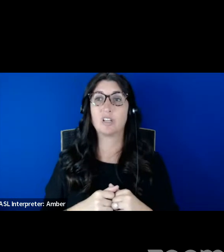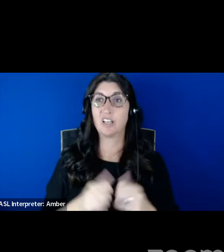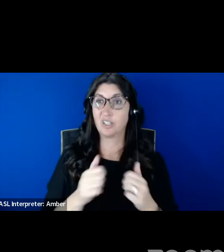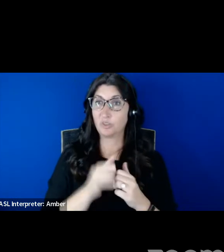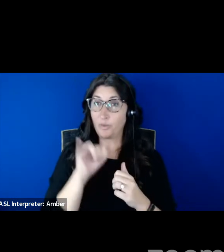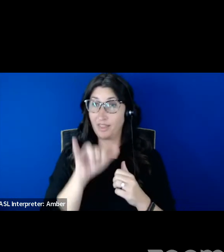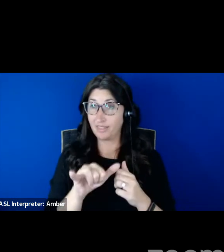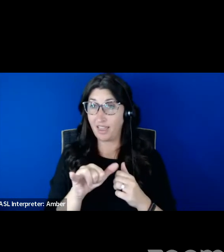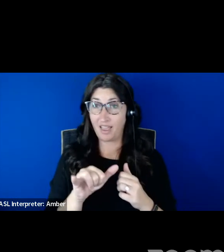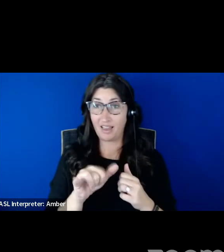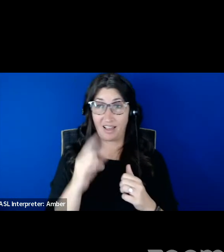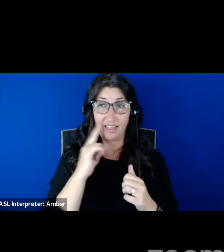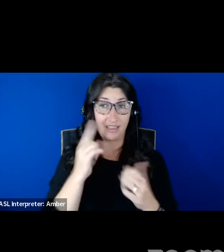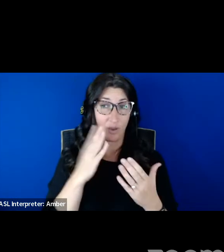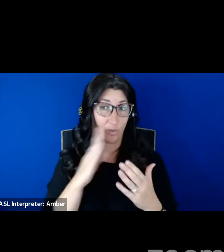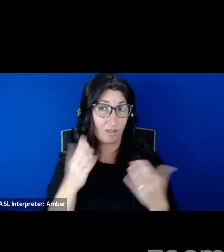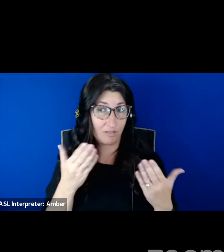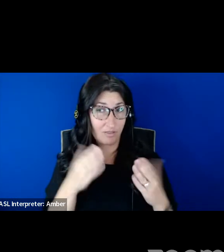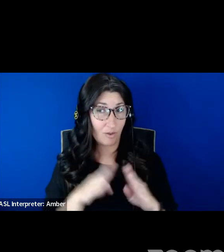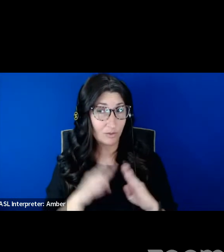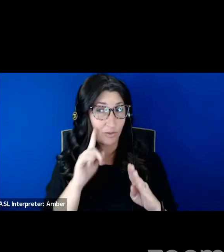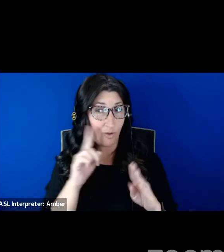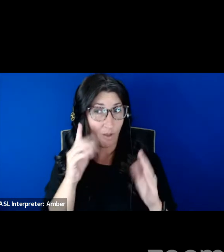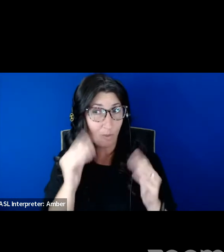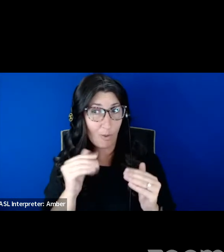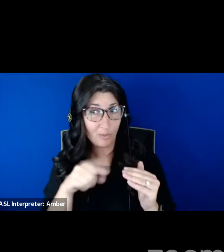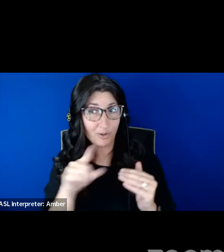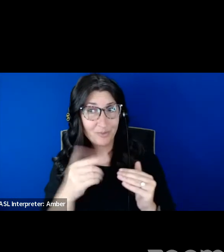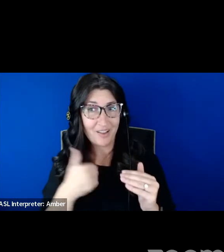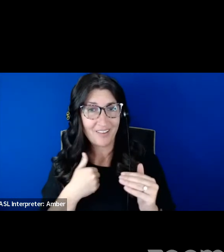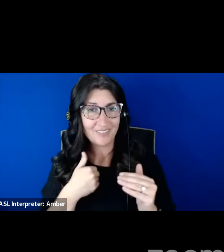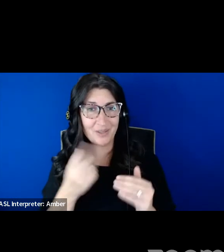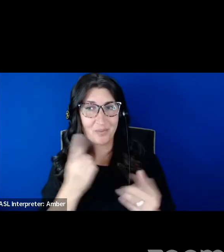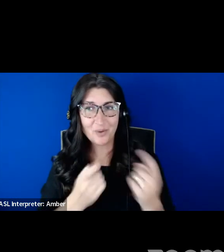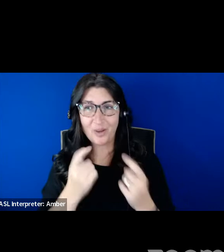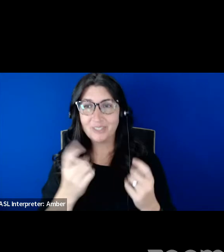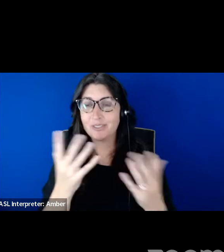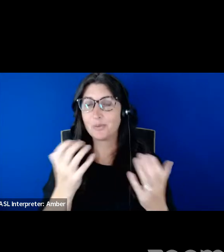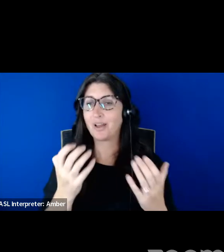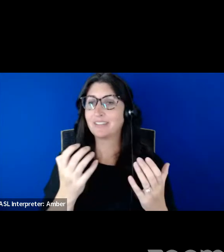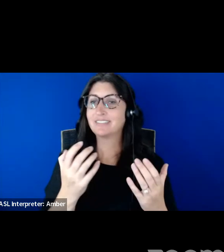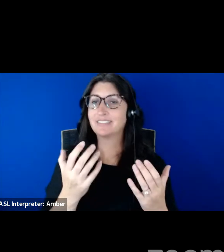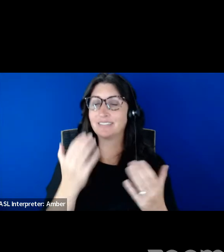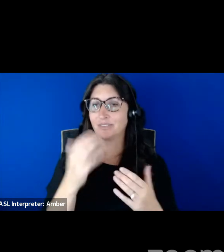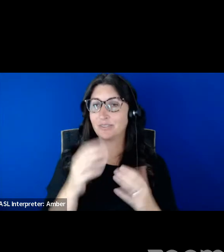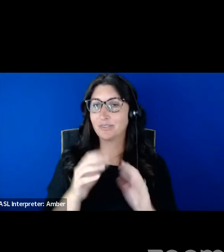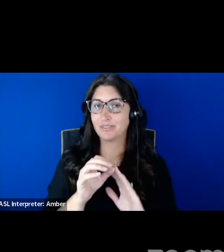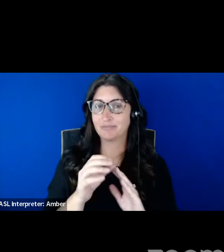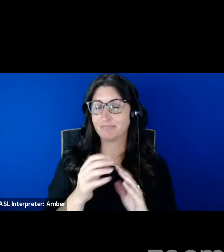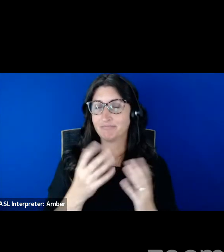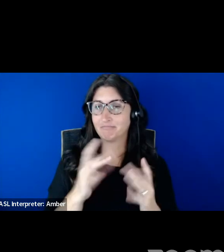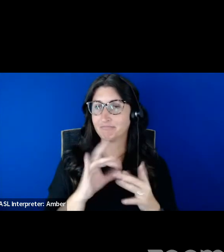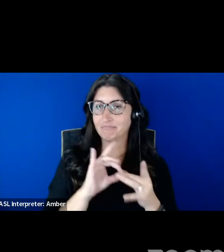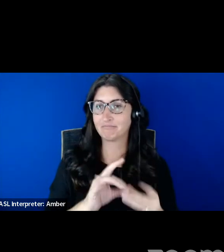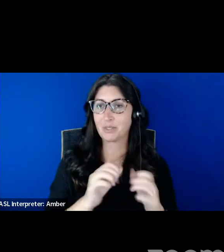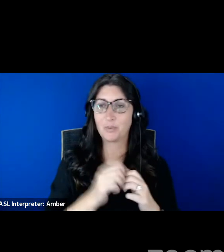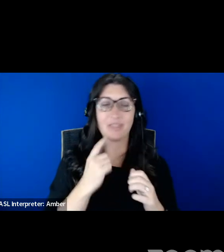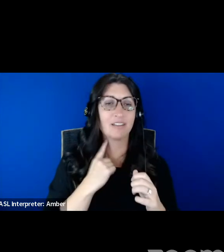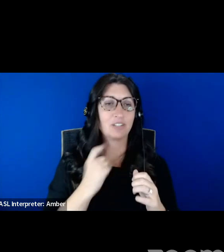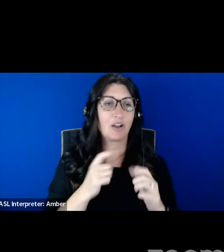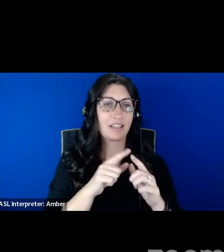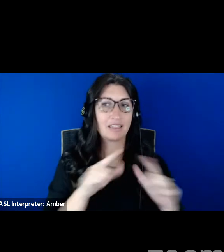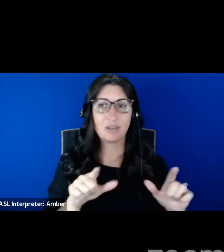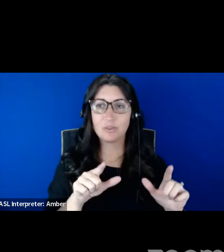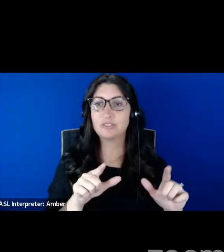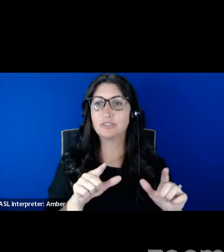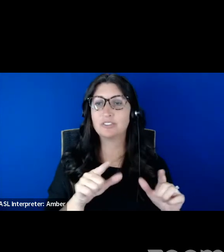but hopefully you'll have some questions that you want to ask me about some of the Tongan language, and then just